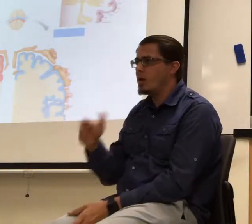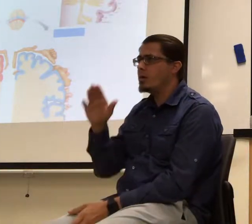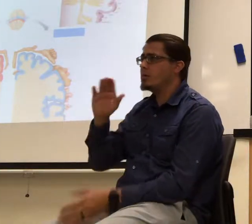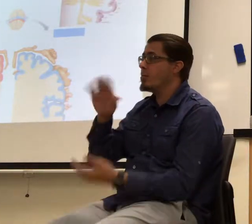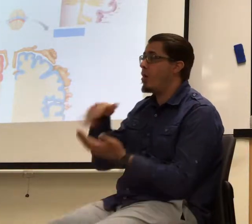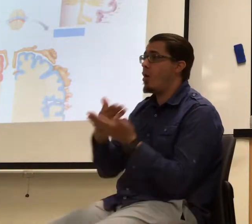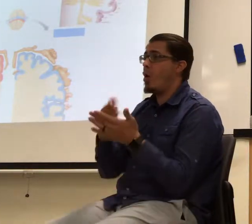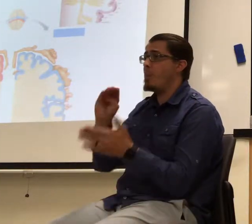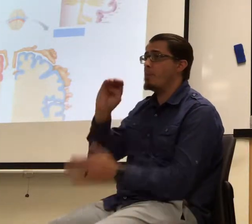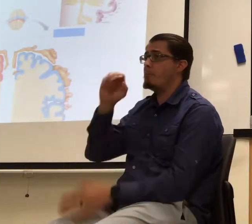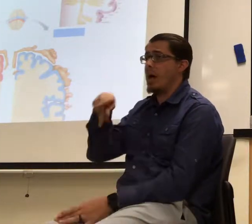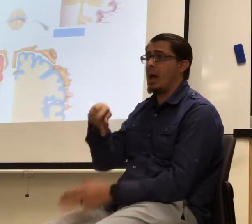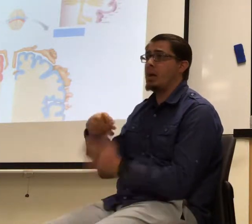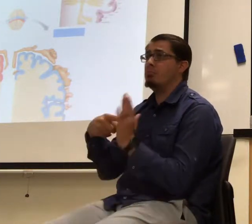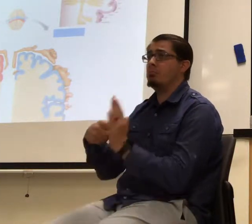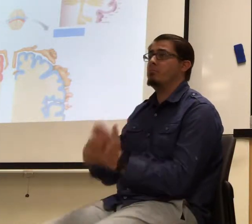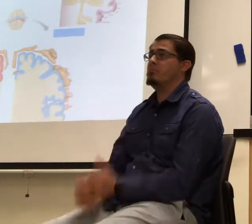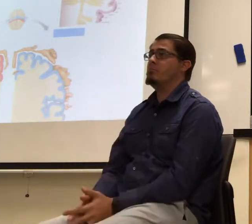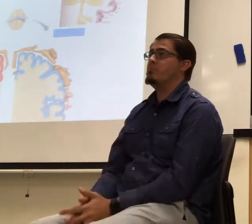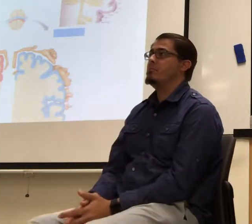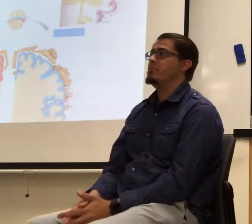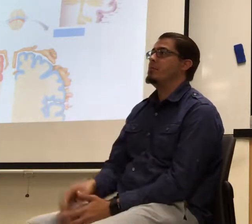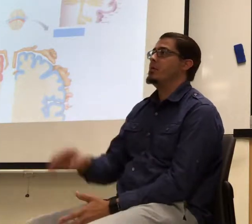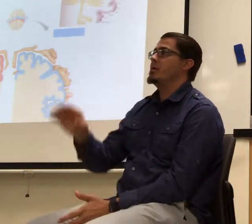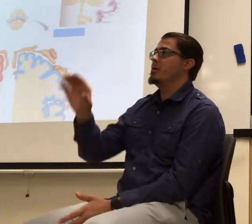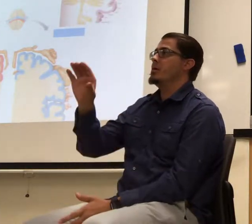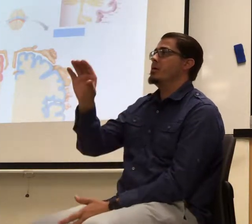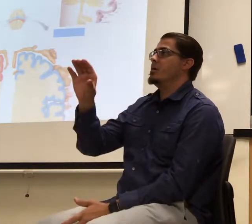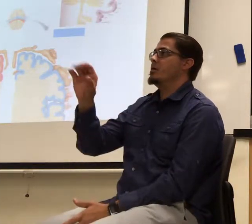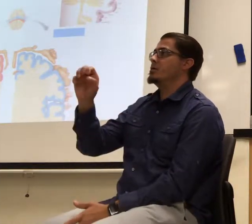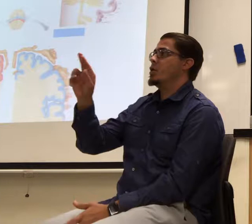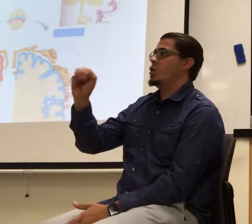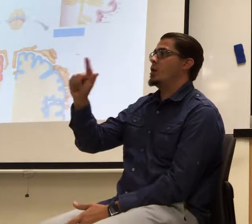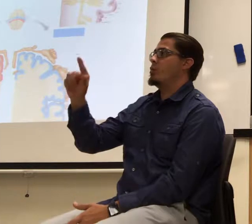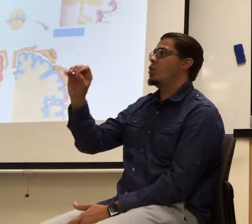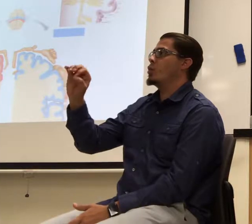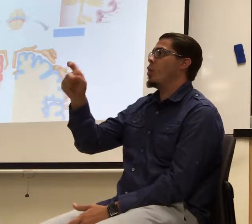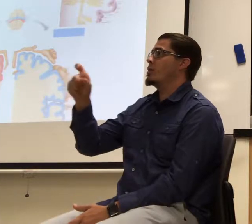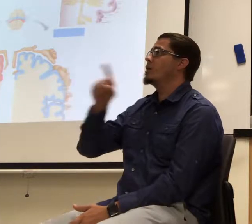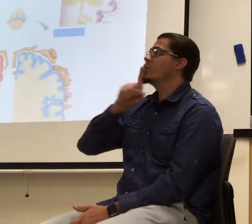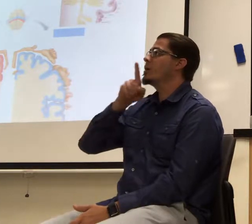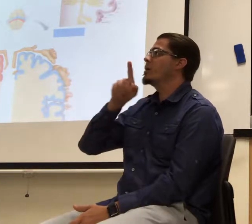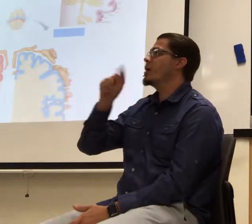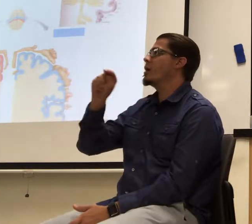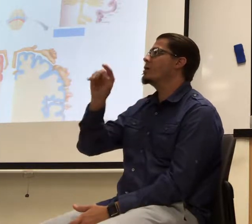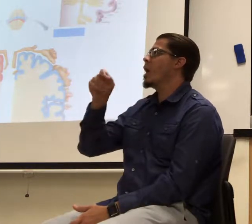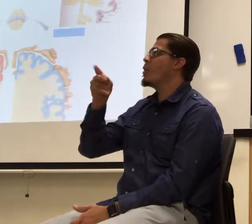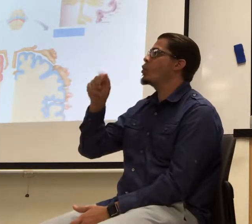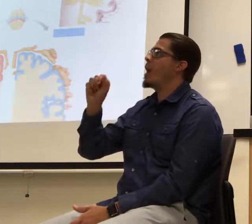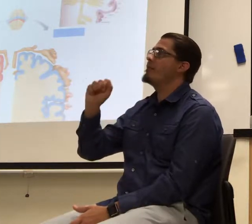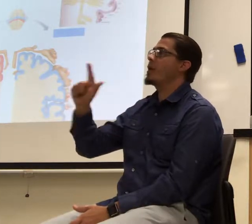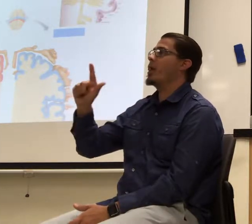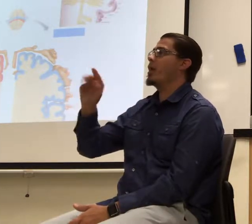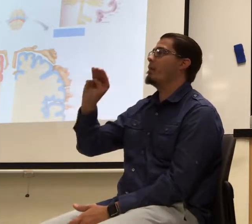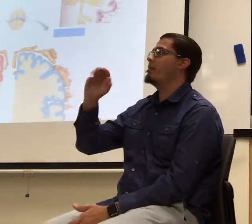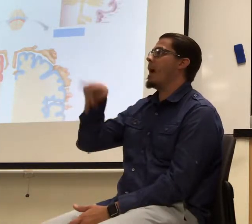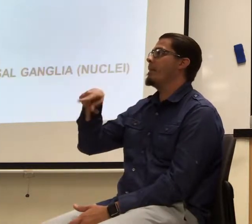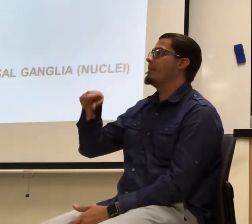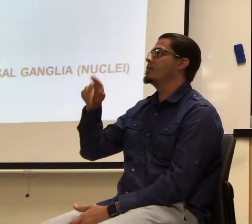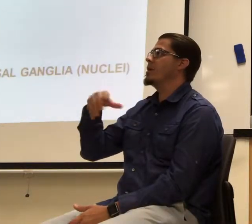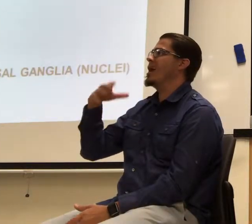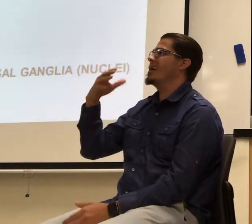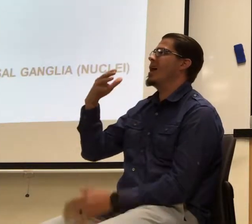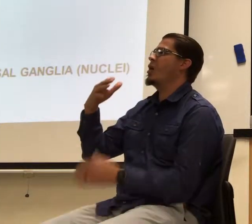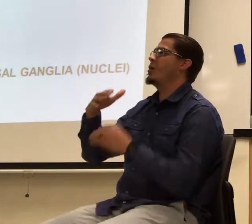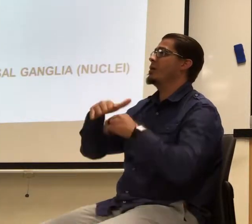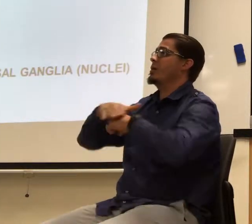out. The cerebral cortex is basically a topographical map. Well, anyways, we're going to move away from the outer gray